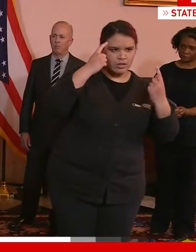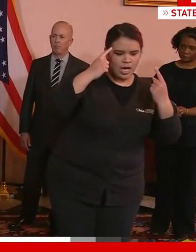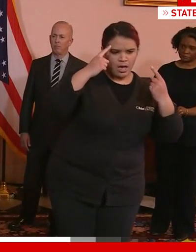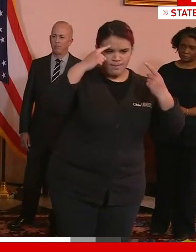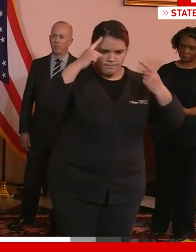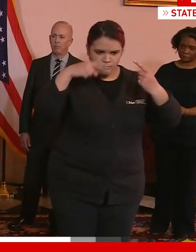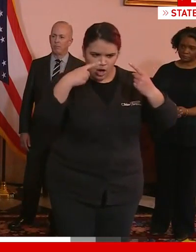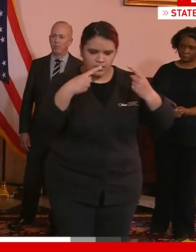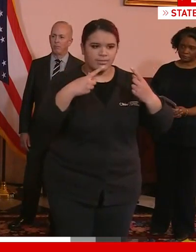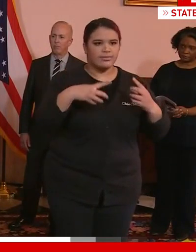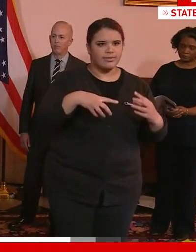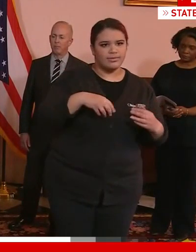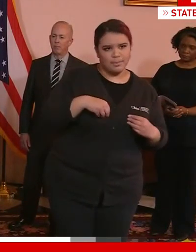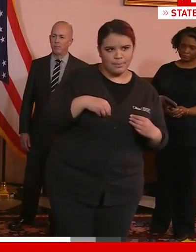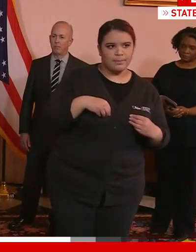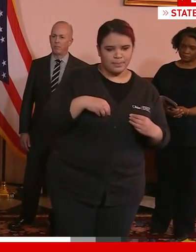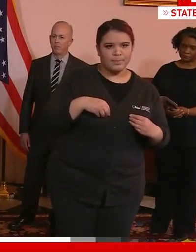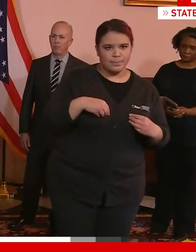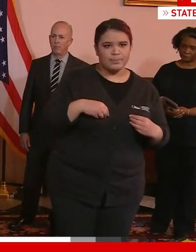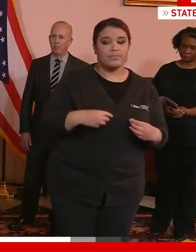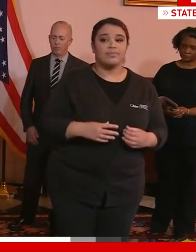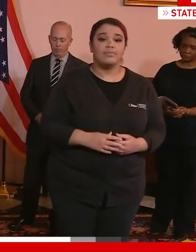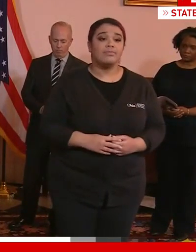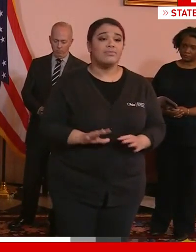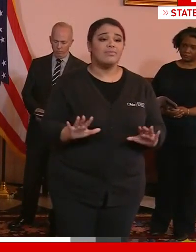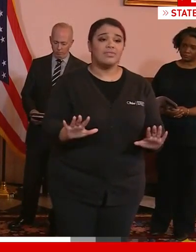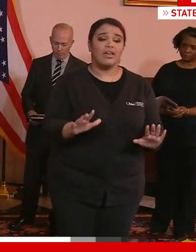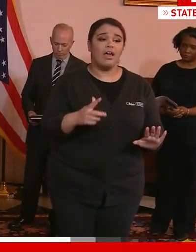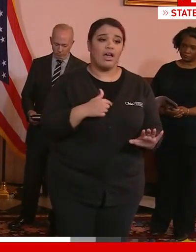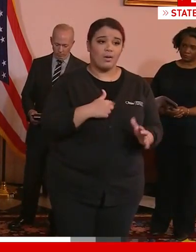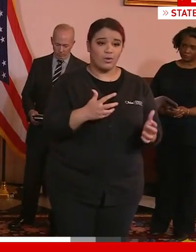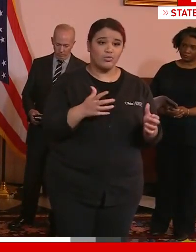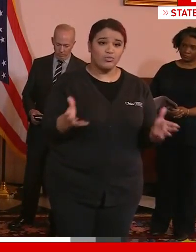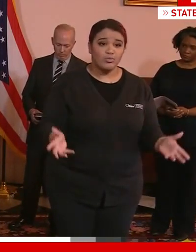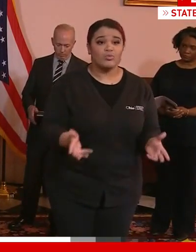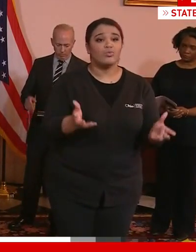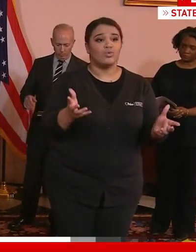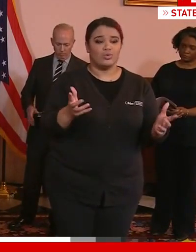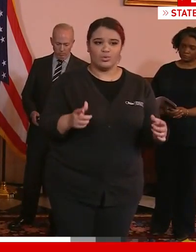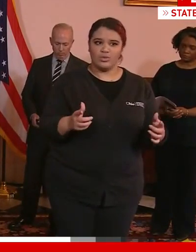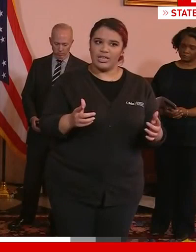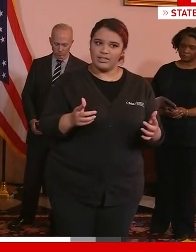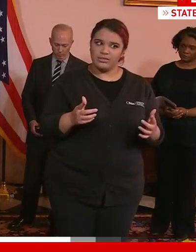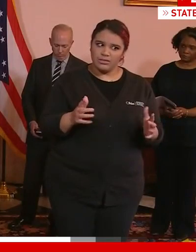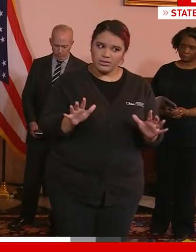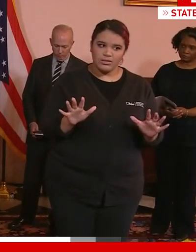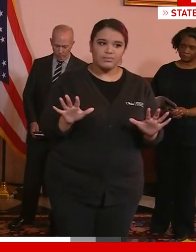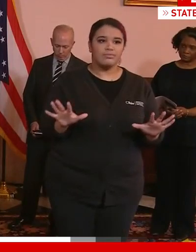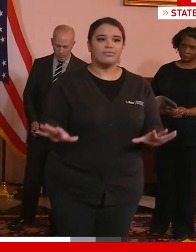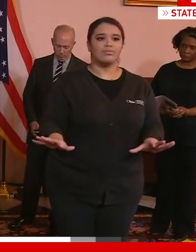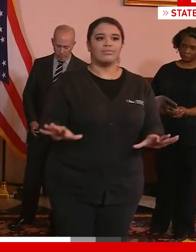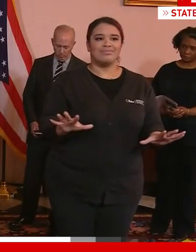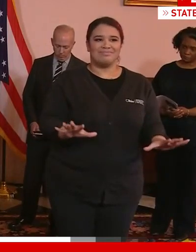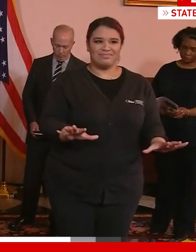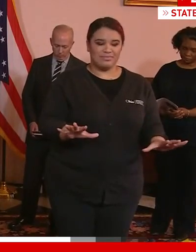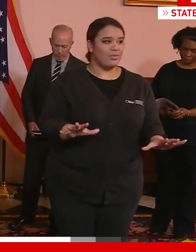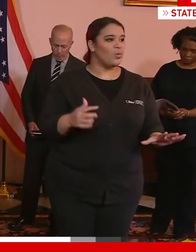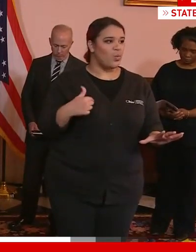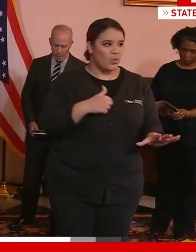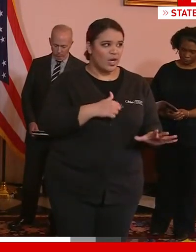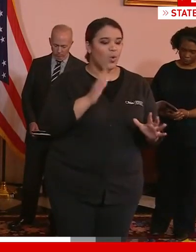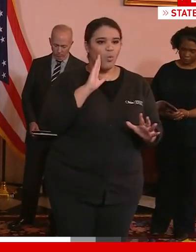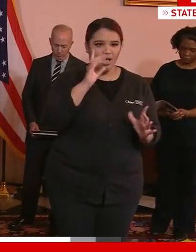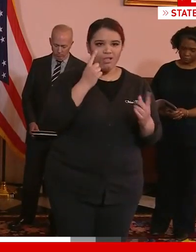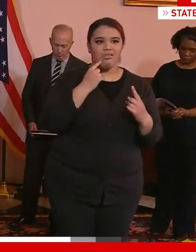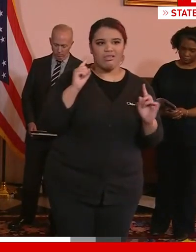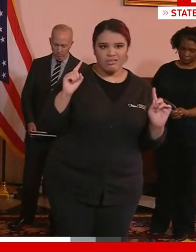and but please know we will get through this together, and what I'm about to describe to you is what we see is coming, but when